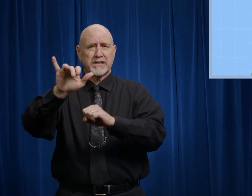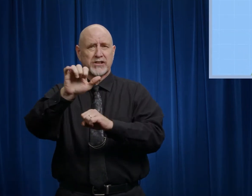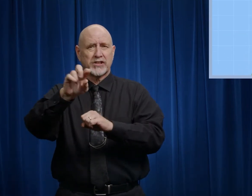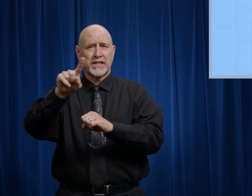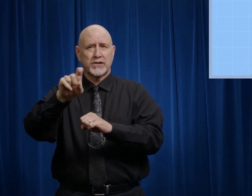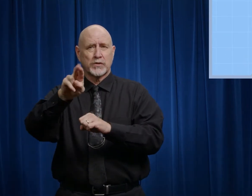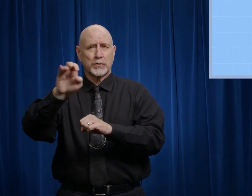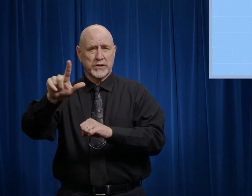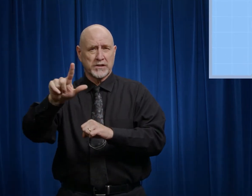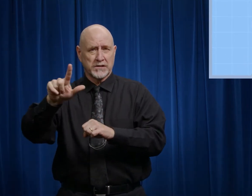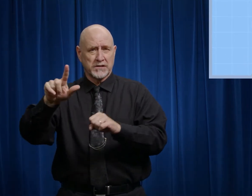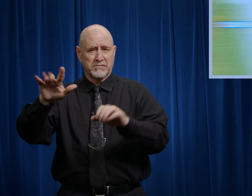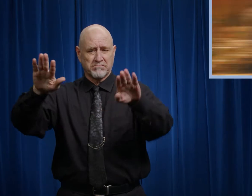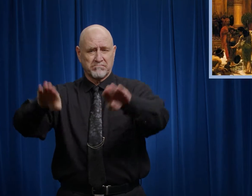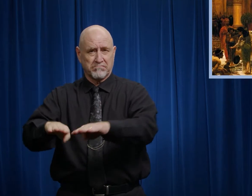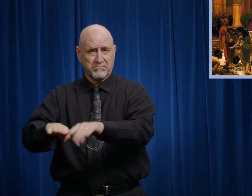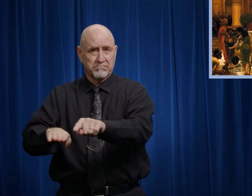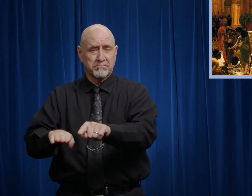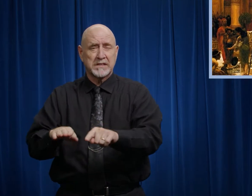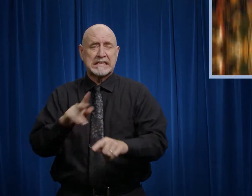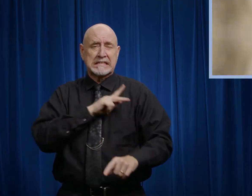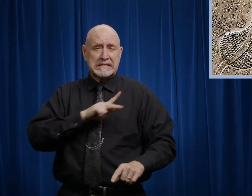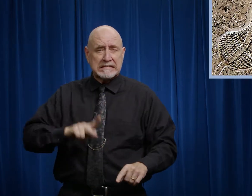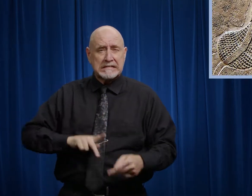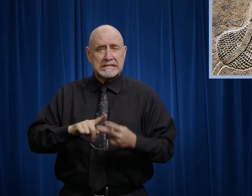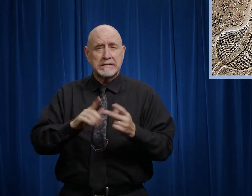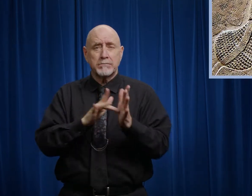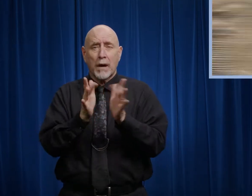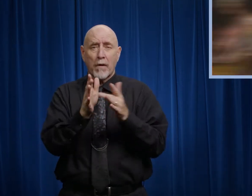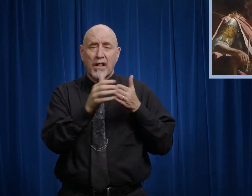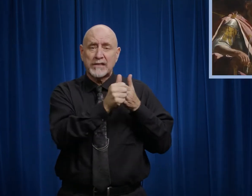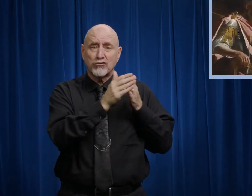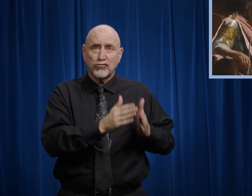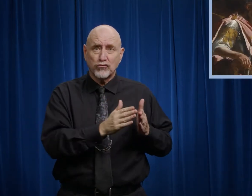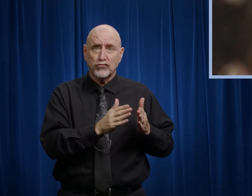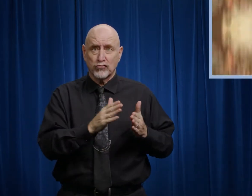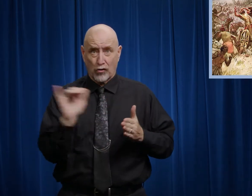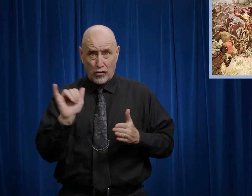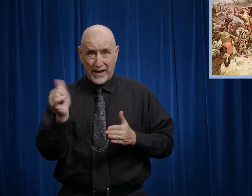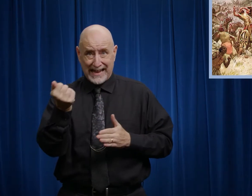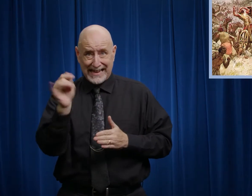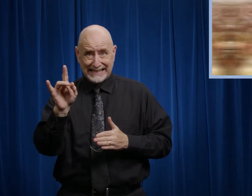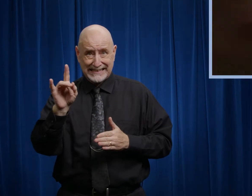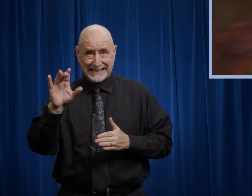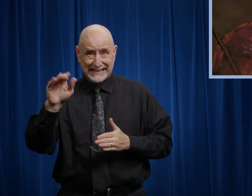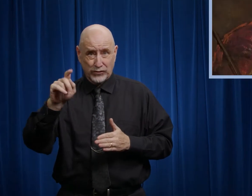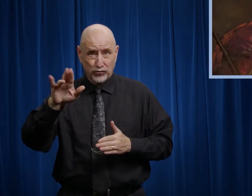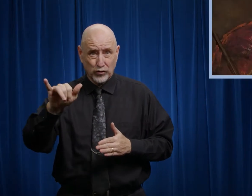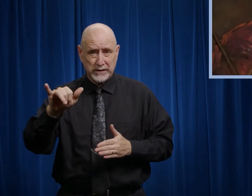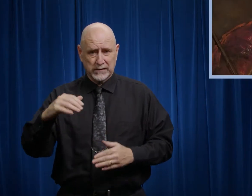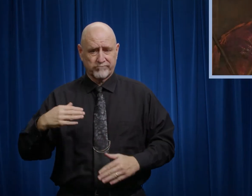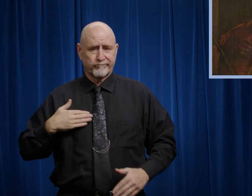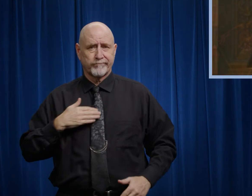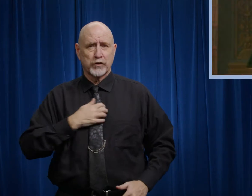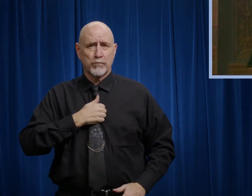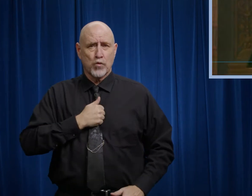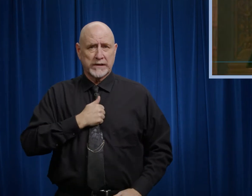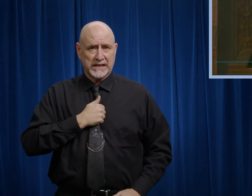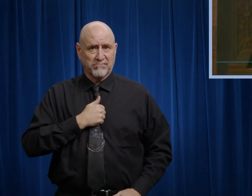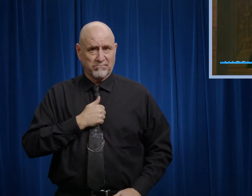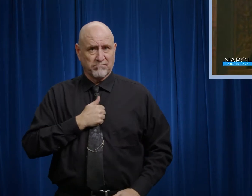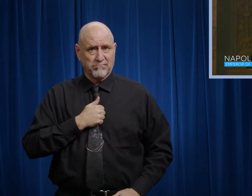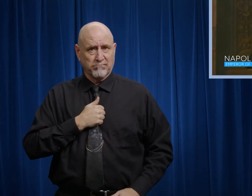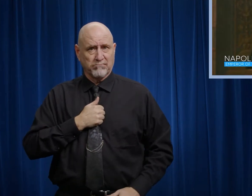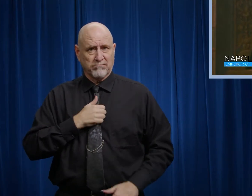fields of the Jezreel Valley. Great kings and leaders of the Bible, and even the 18th century